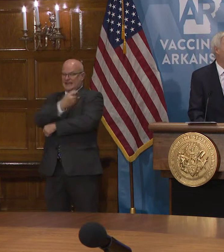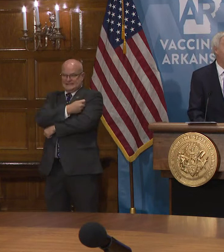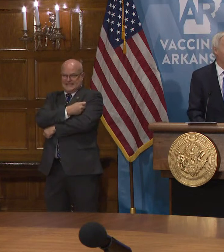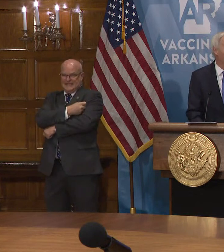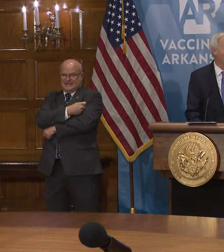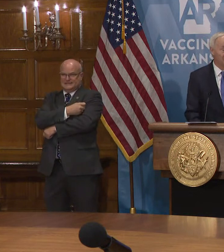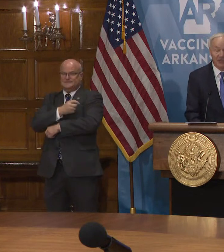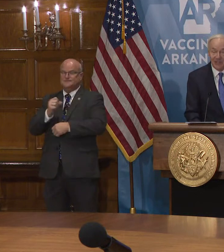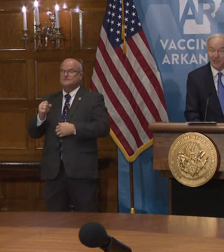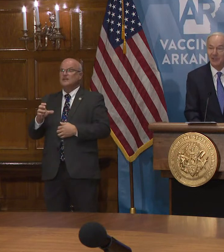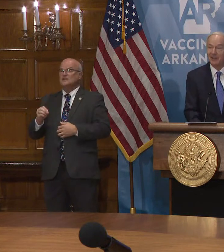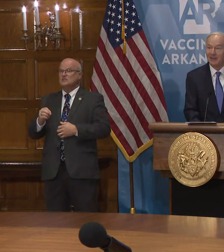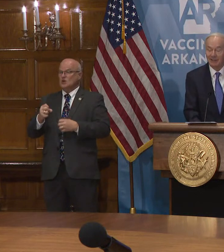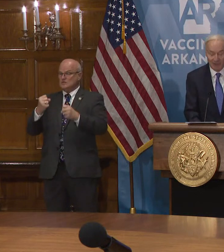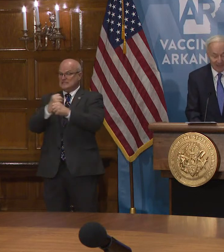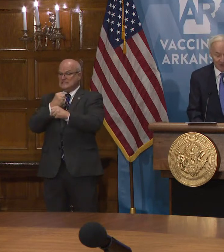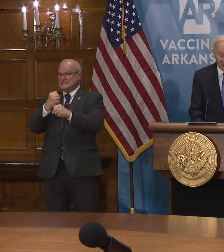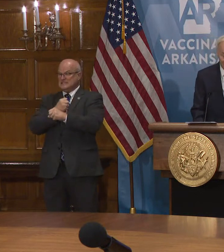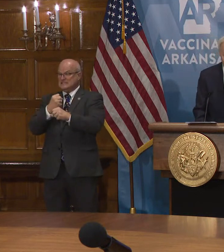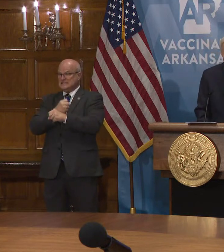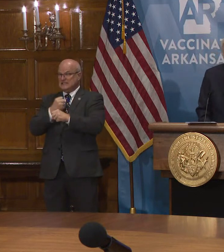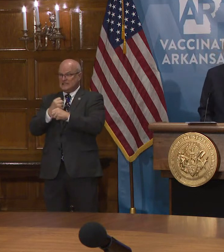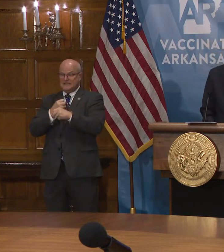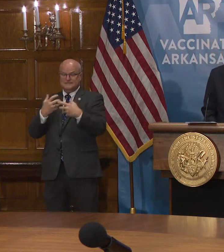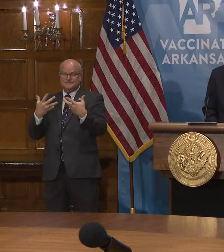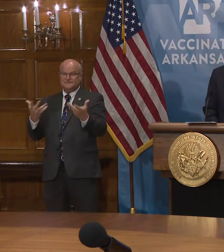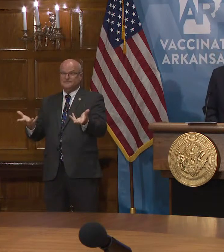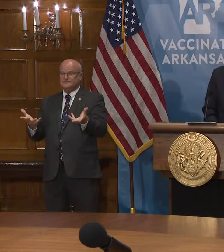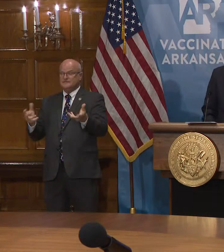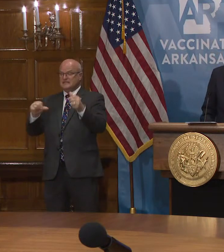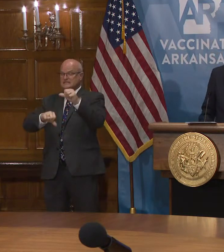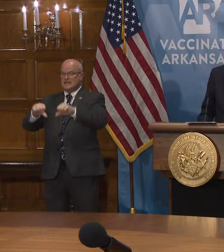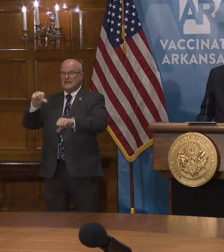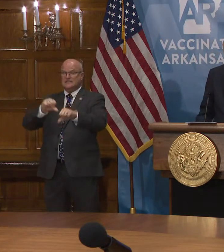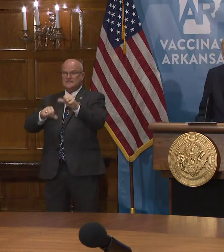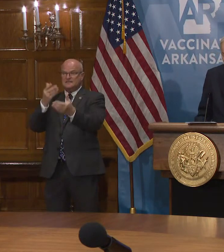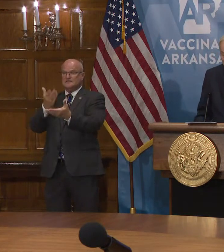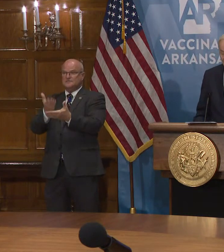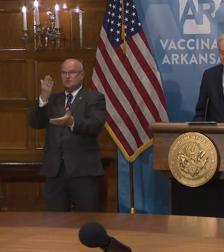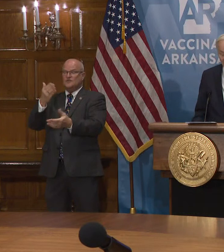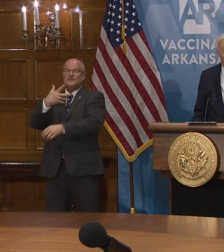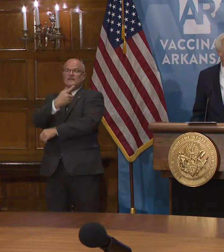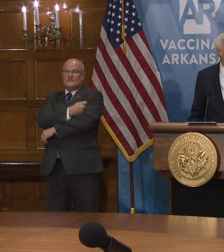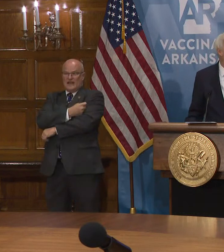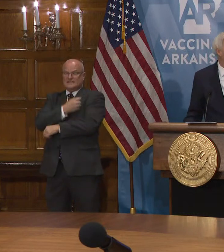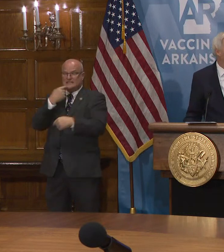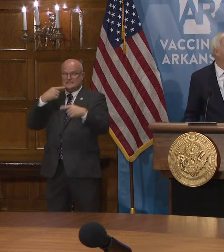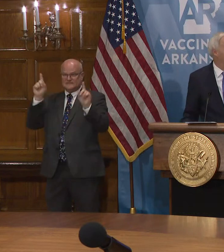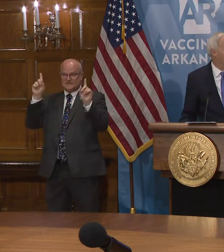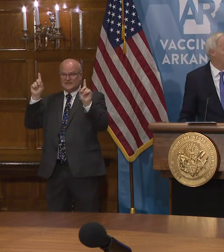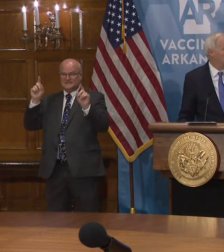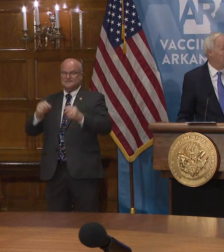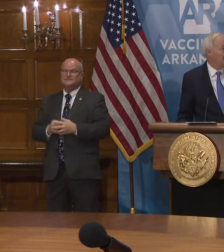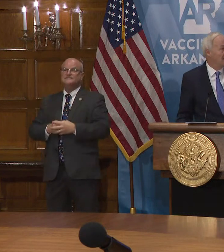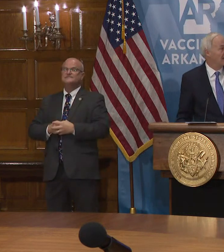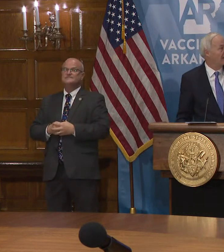vaccinated. So statistically, logically, scientifically, the vaccination is the best